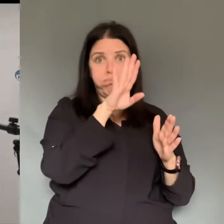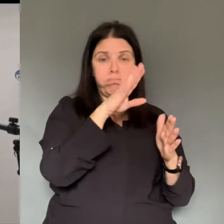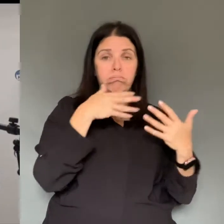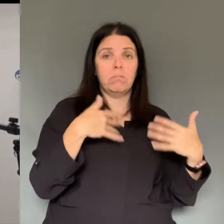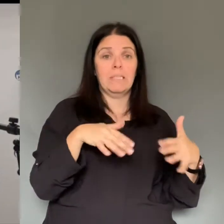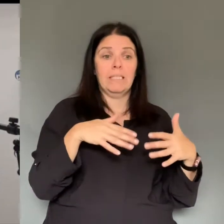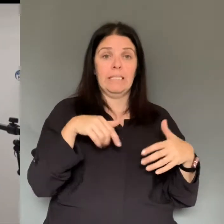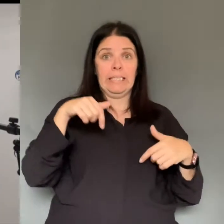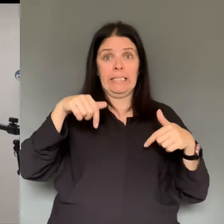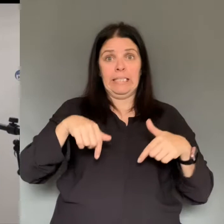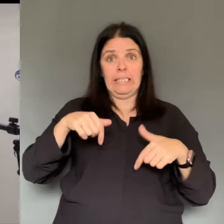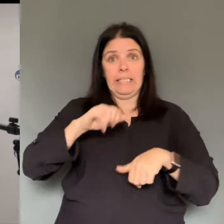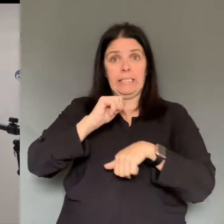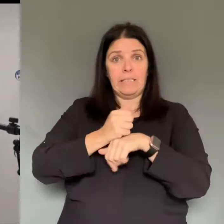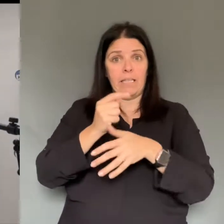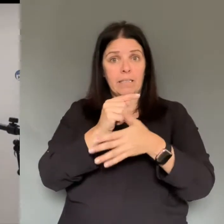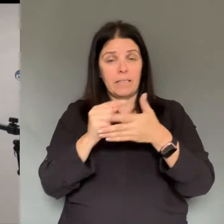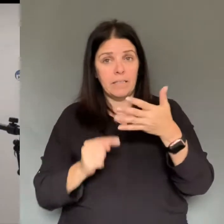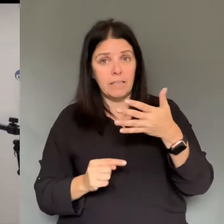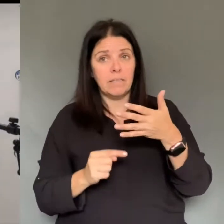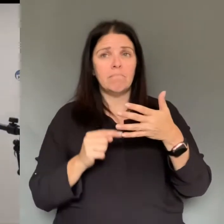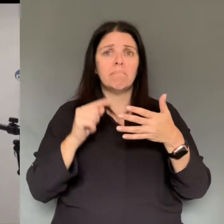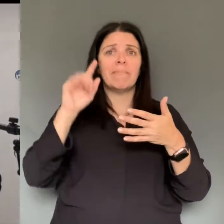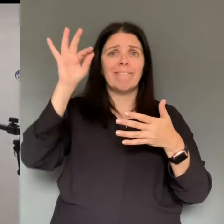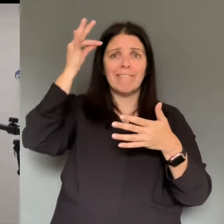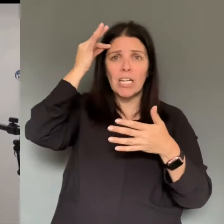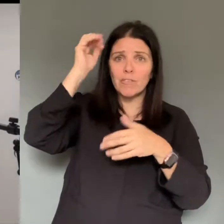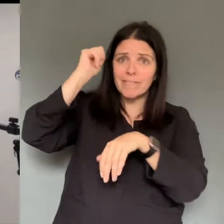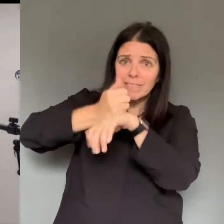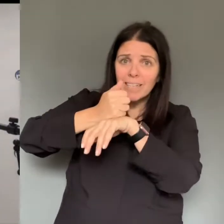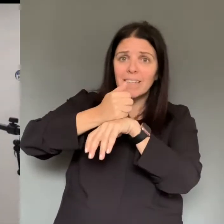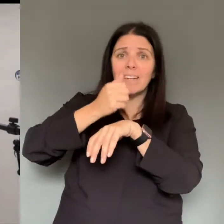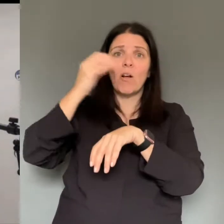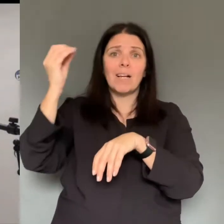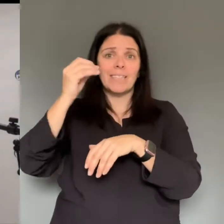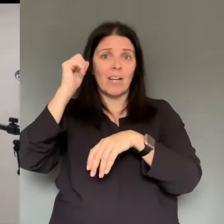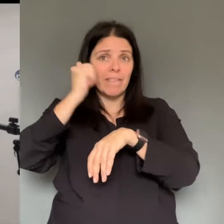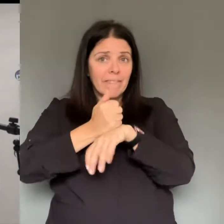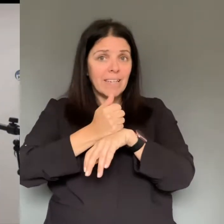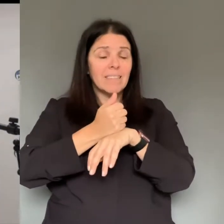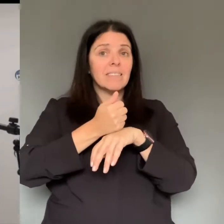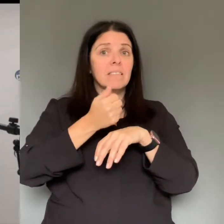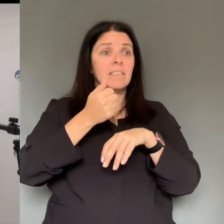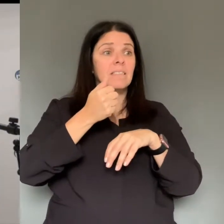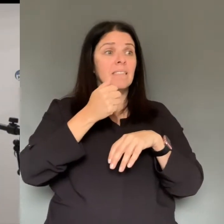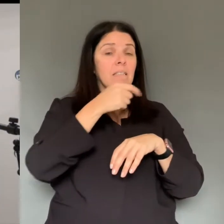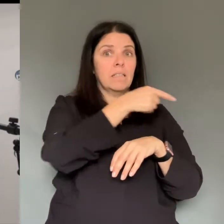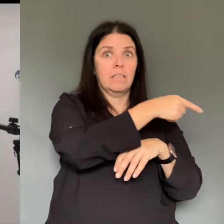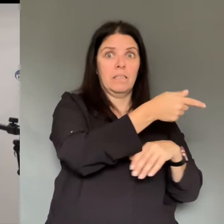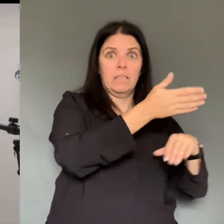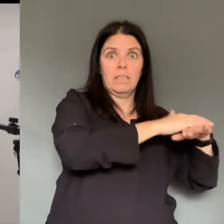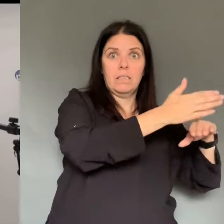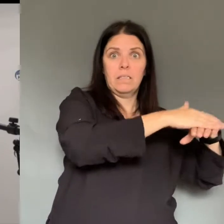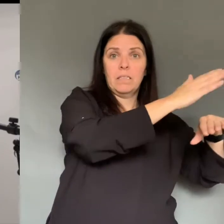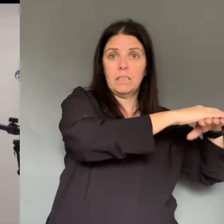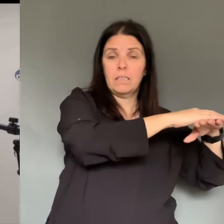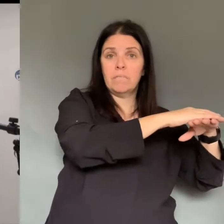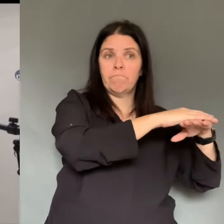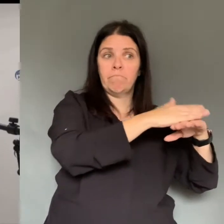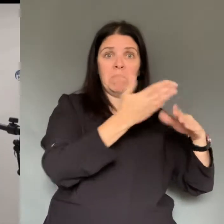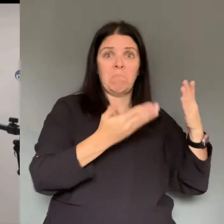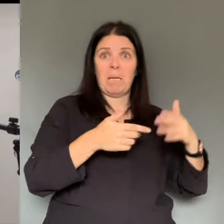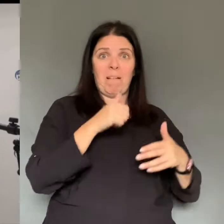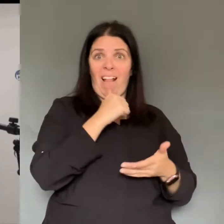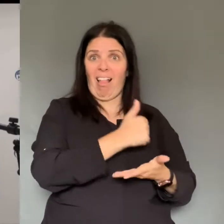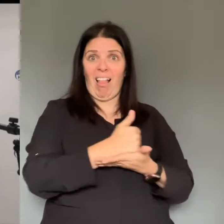that are rising at an alarming rate in Michigan, the measures that are currently in place by all levels of government in Canada to flatten the curve